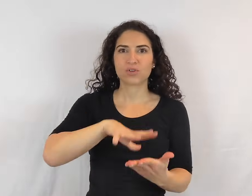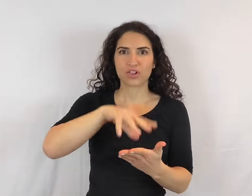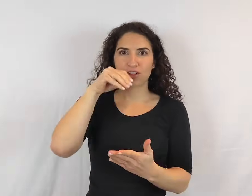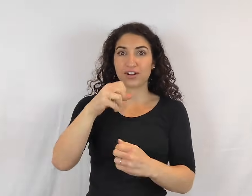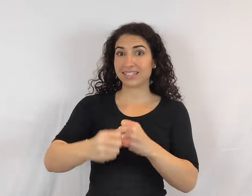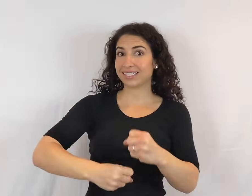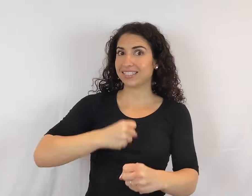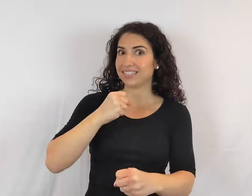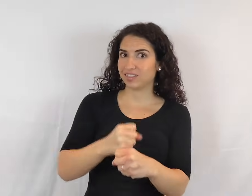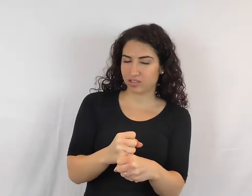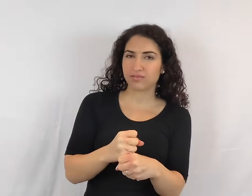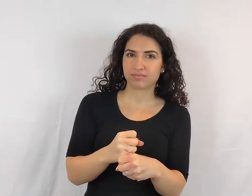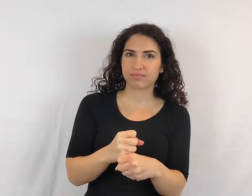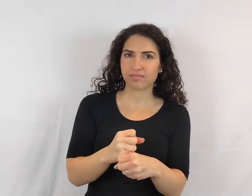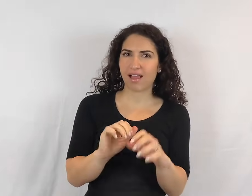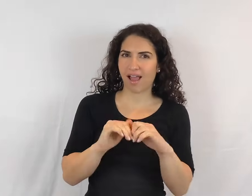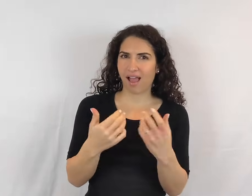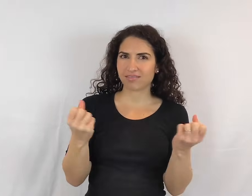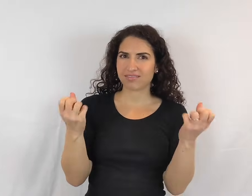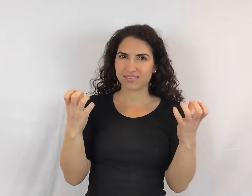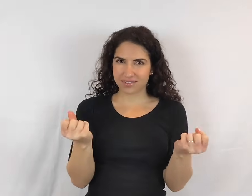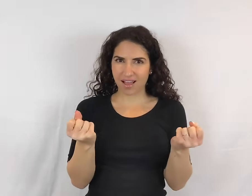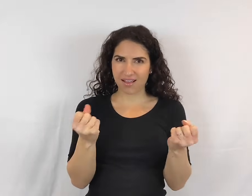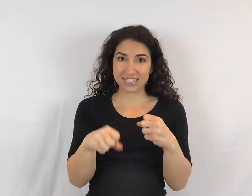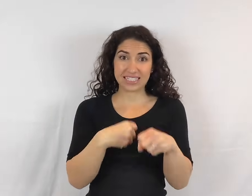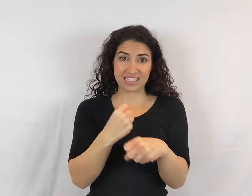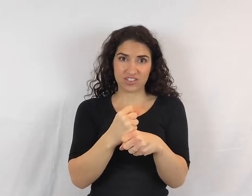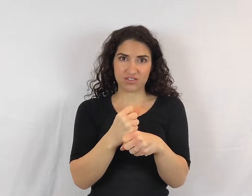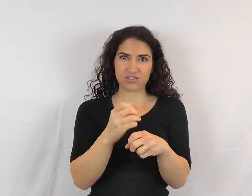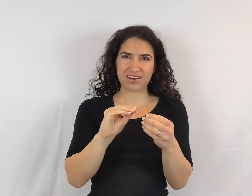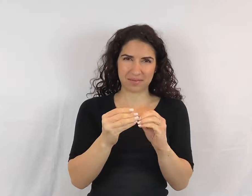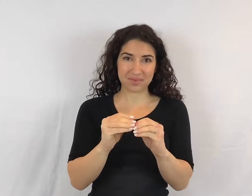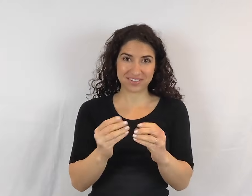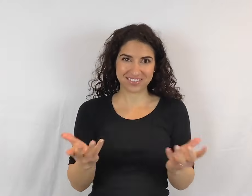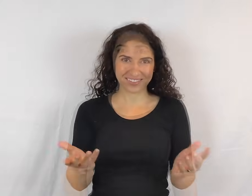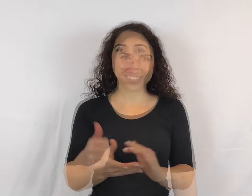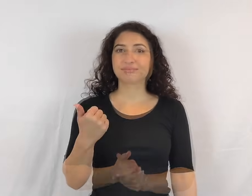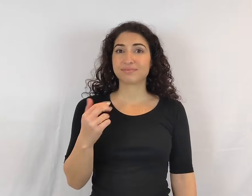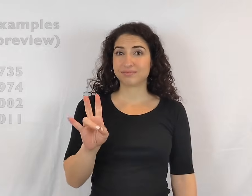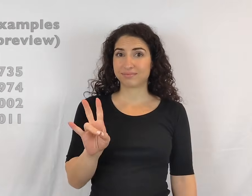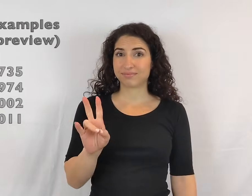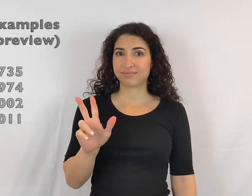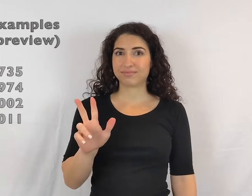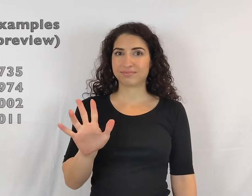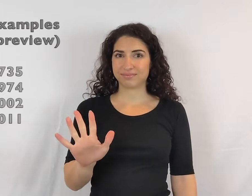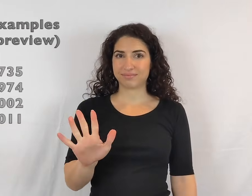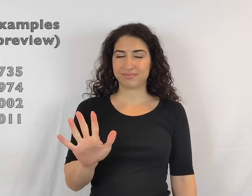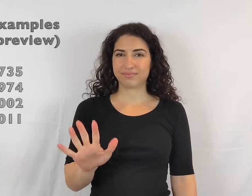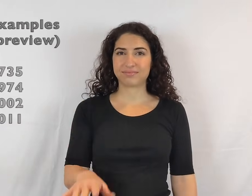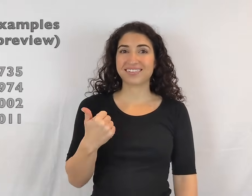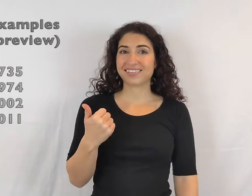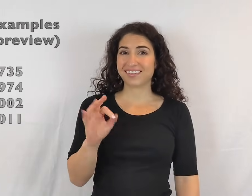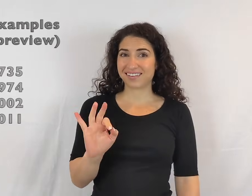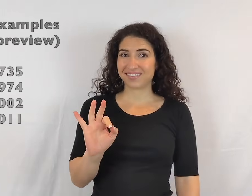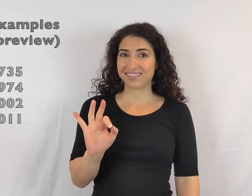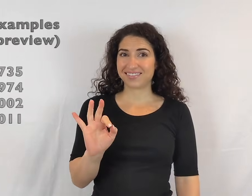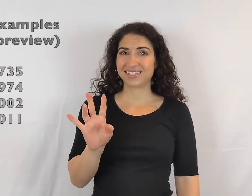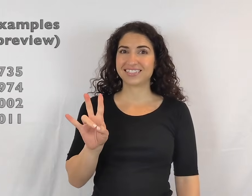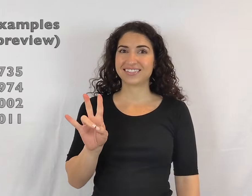Now we're going to learn the year, how to sign years, the number 1735,